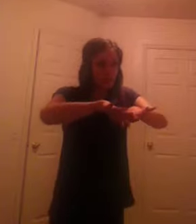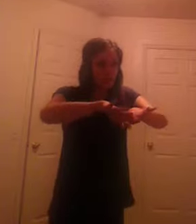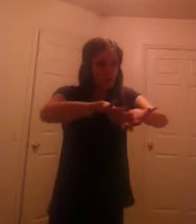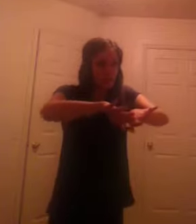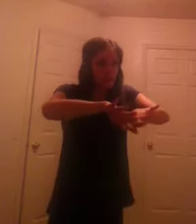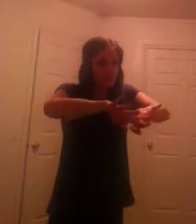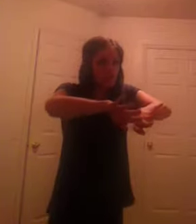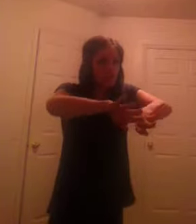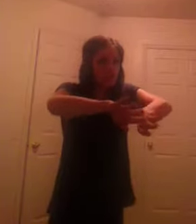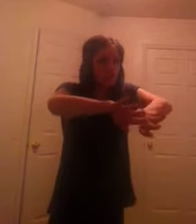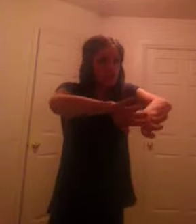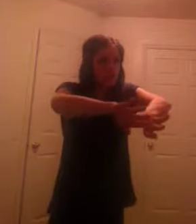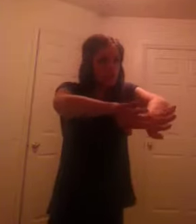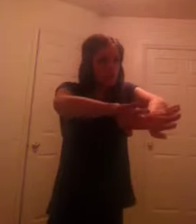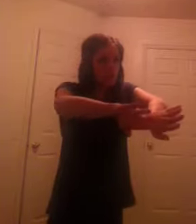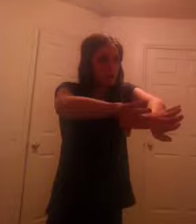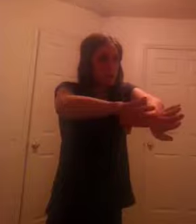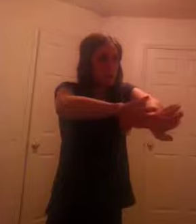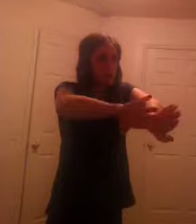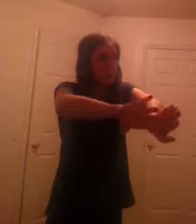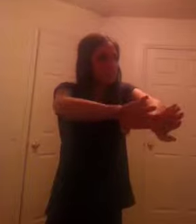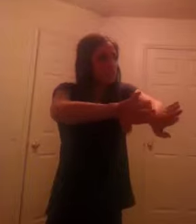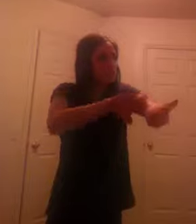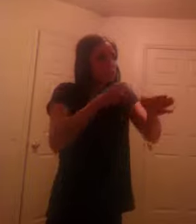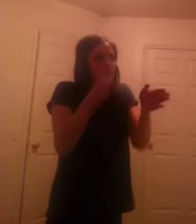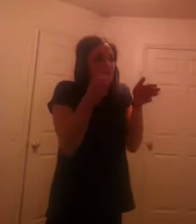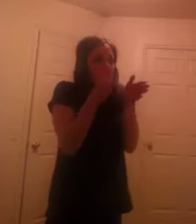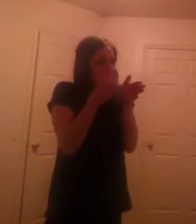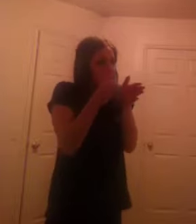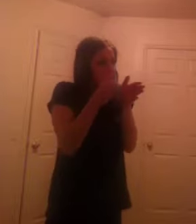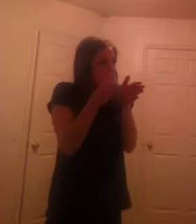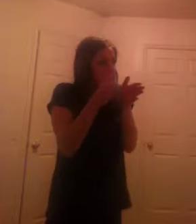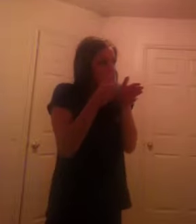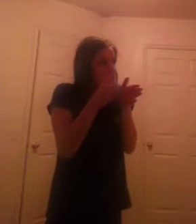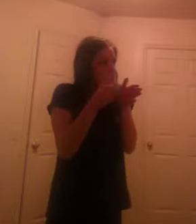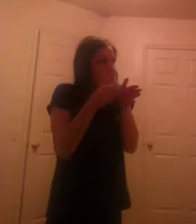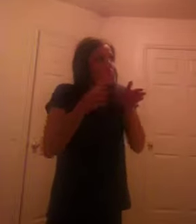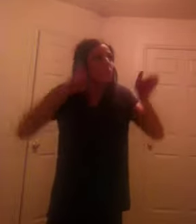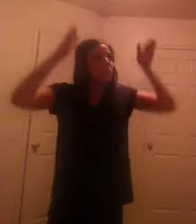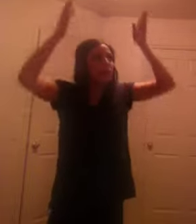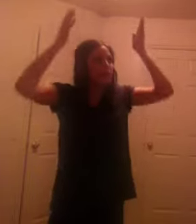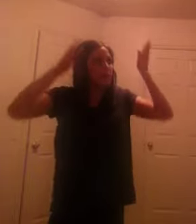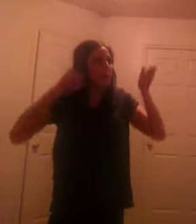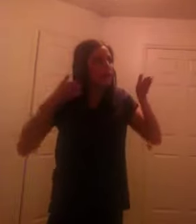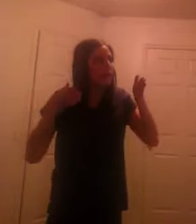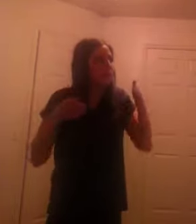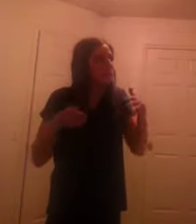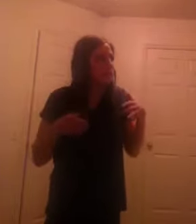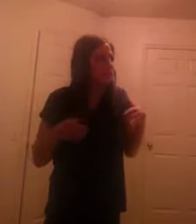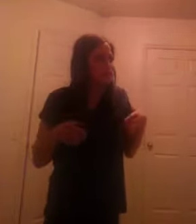along, it slowly turns into thin little canyon with high walls on either